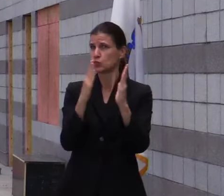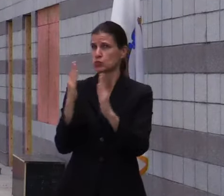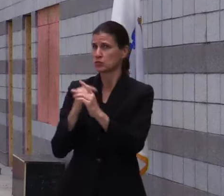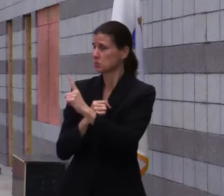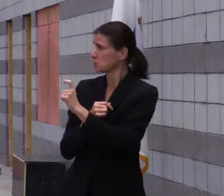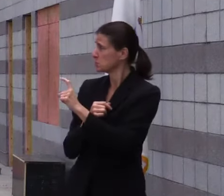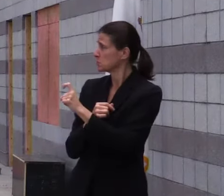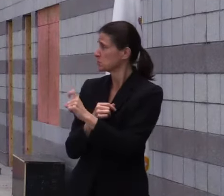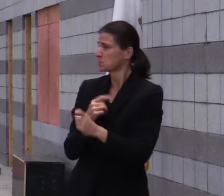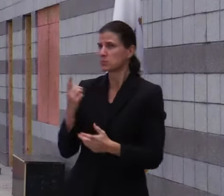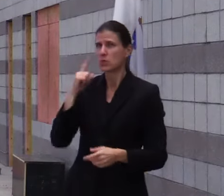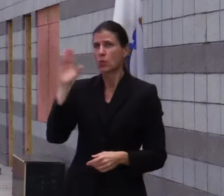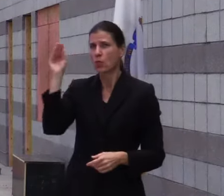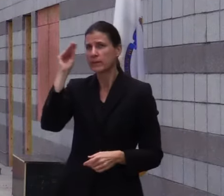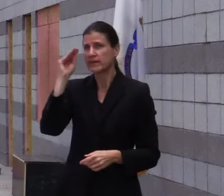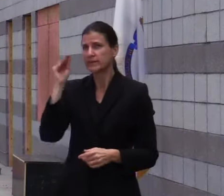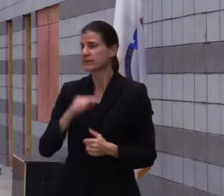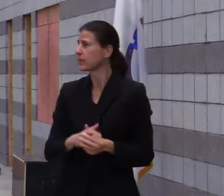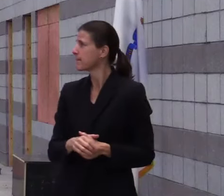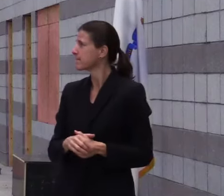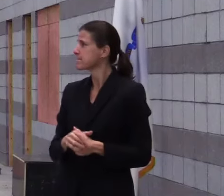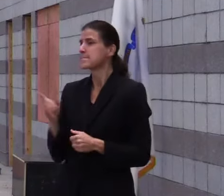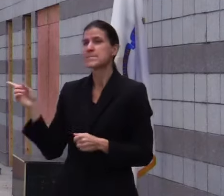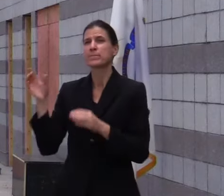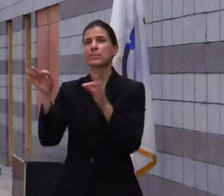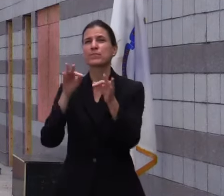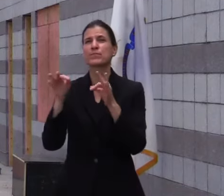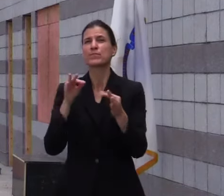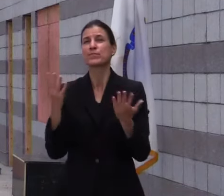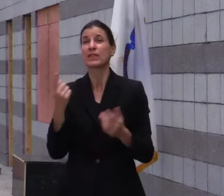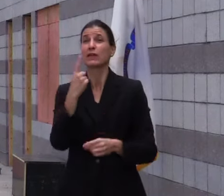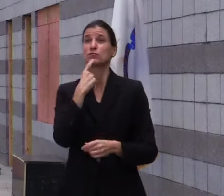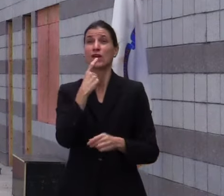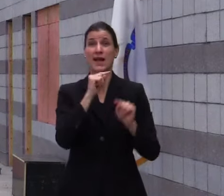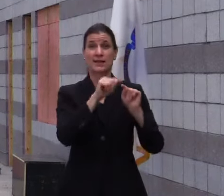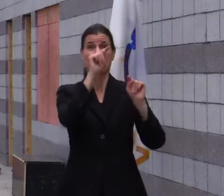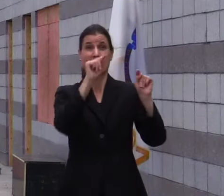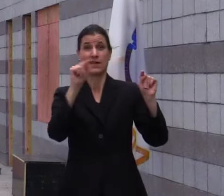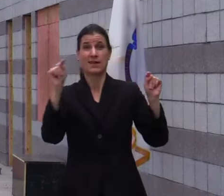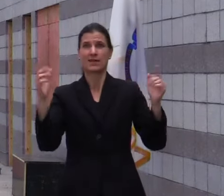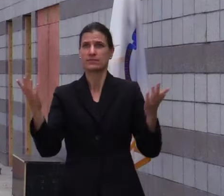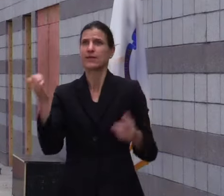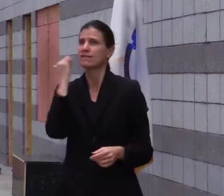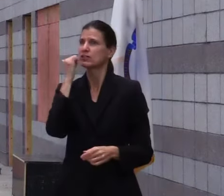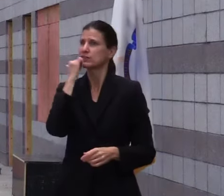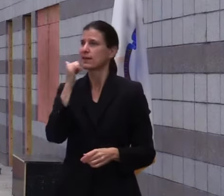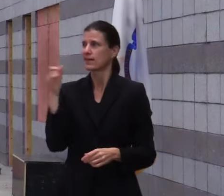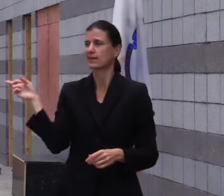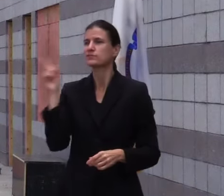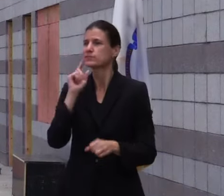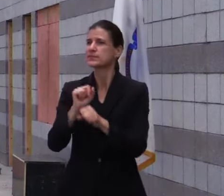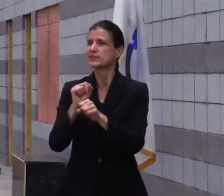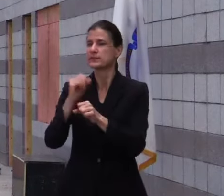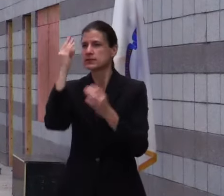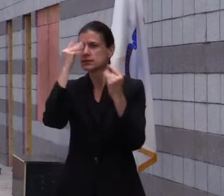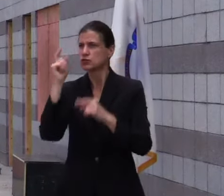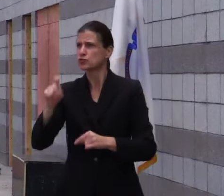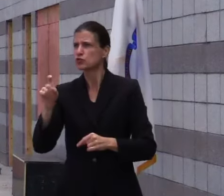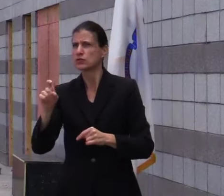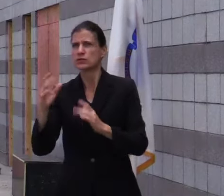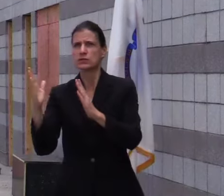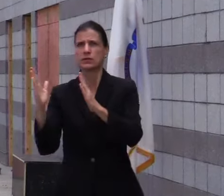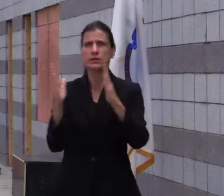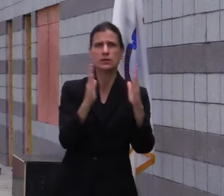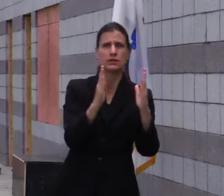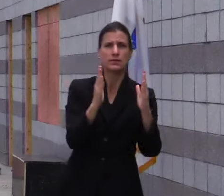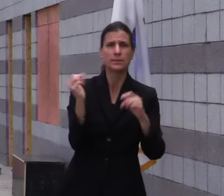So we rethink the reopening pretty much every day based on the data that we collect. North Andover